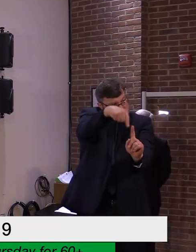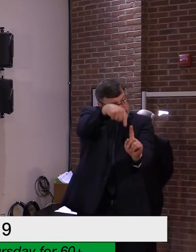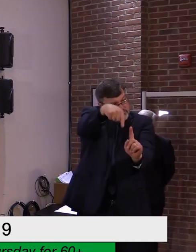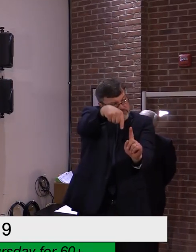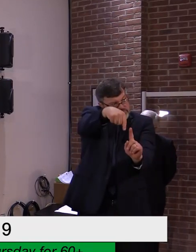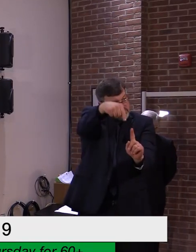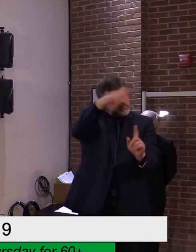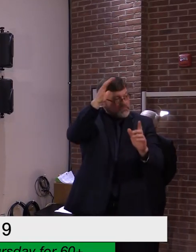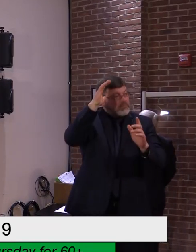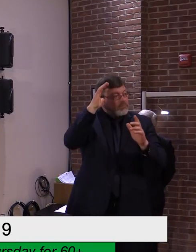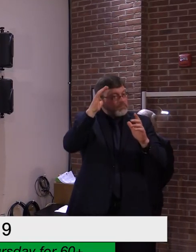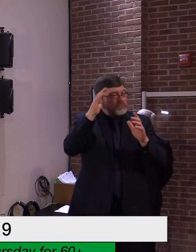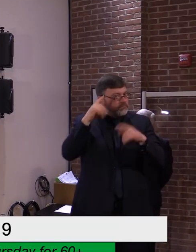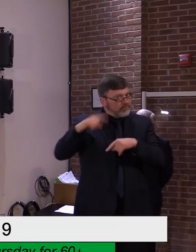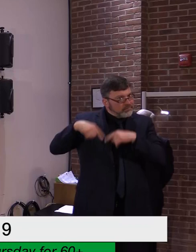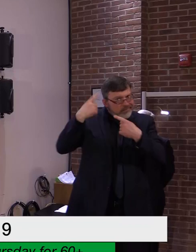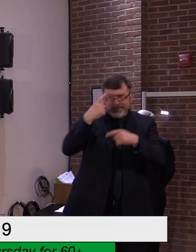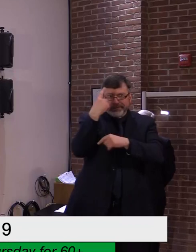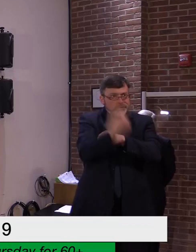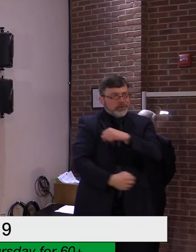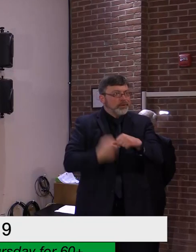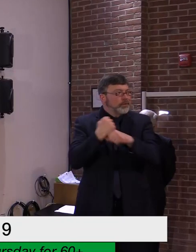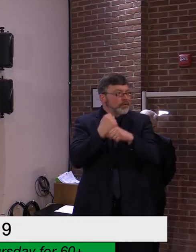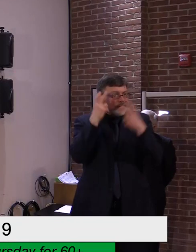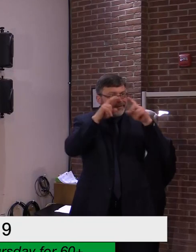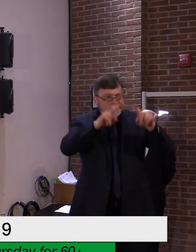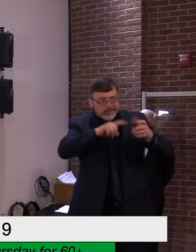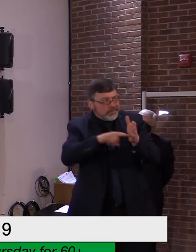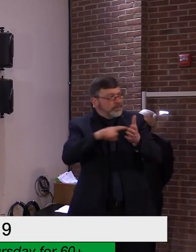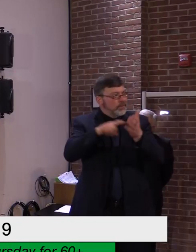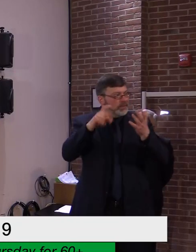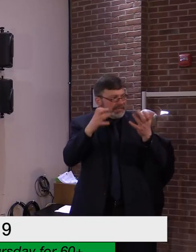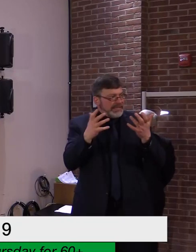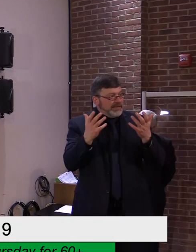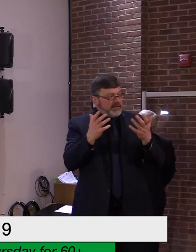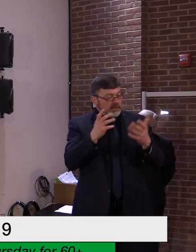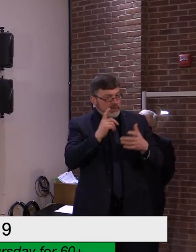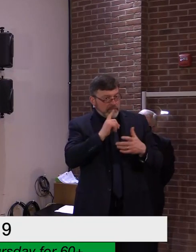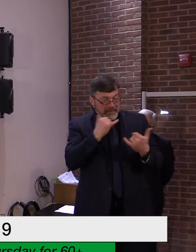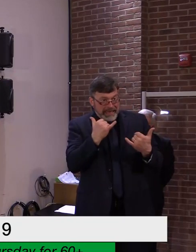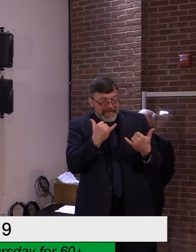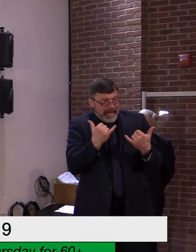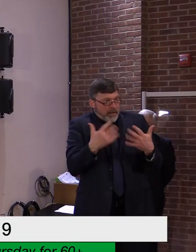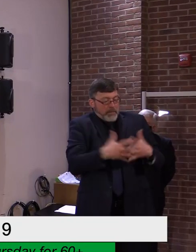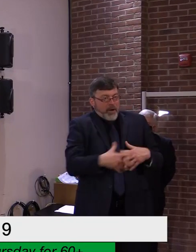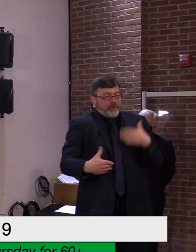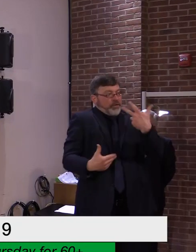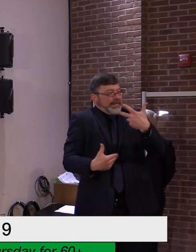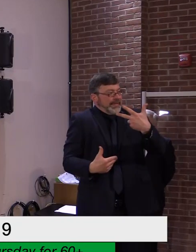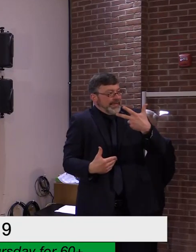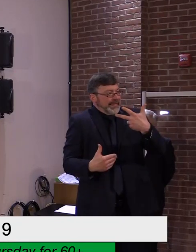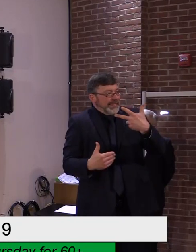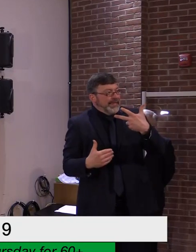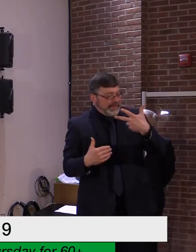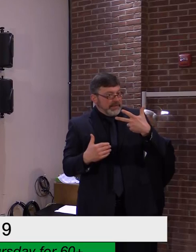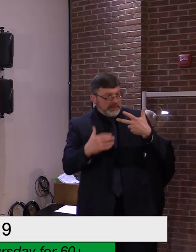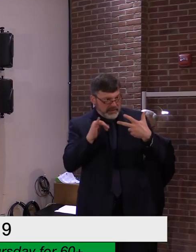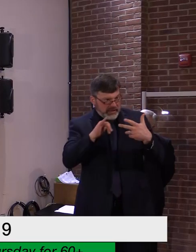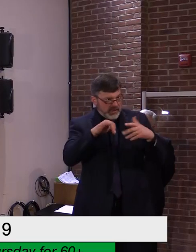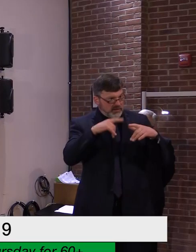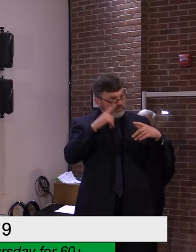one, not two, but three vaccines that can help prevent sickness and death from COVID in the United States right